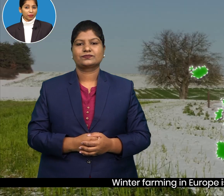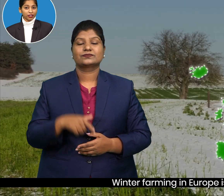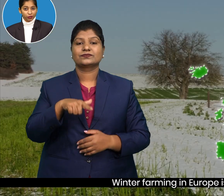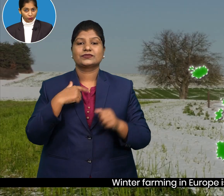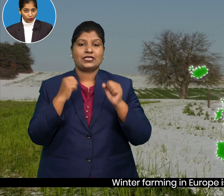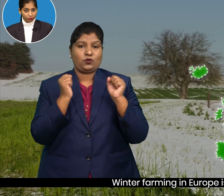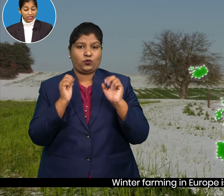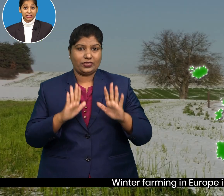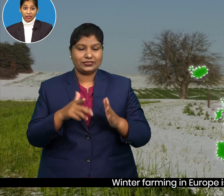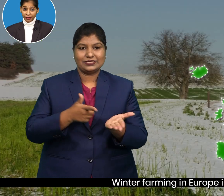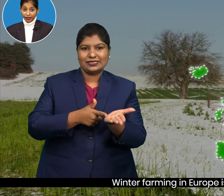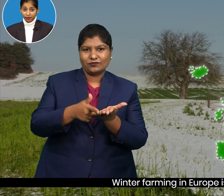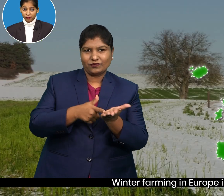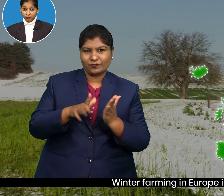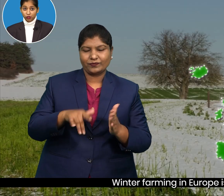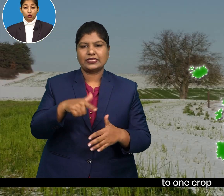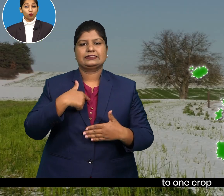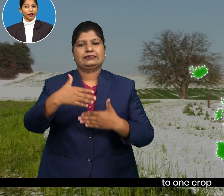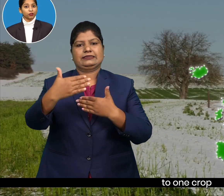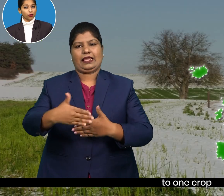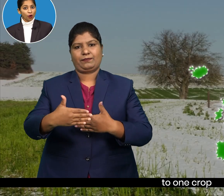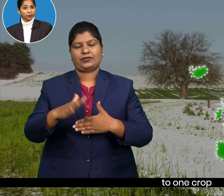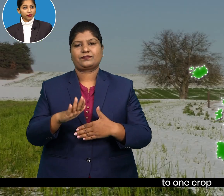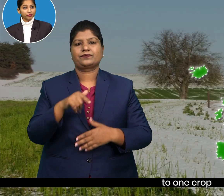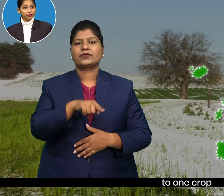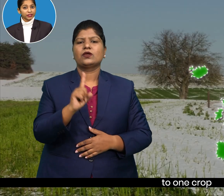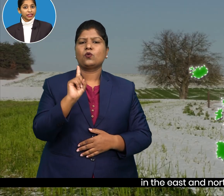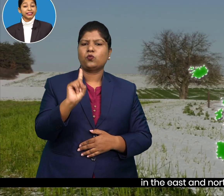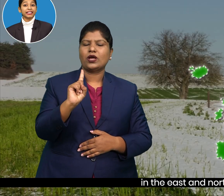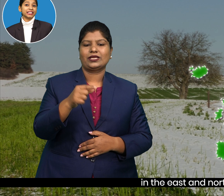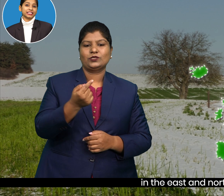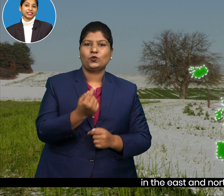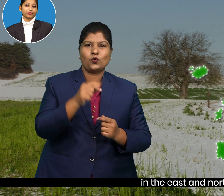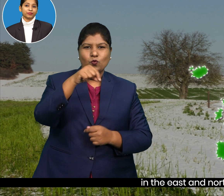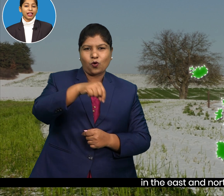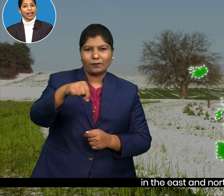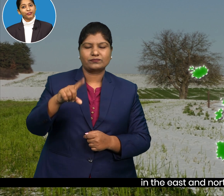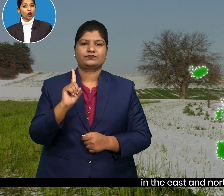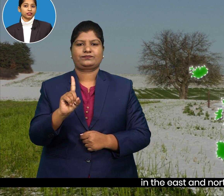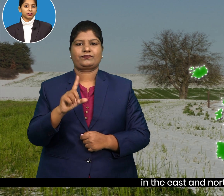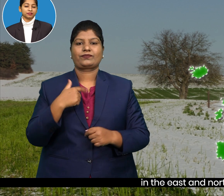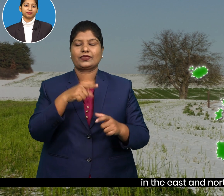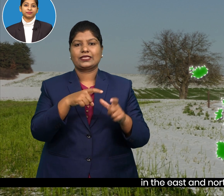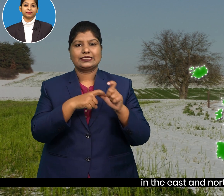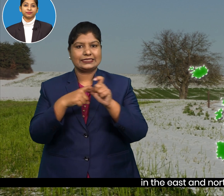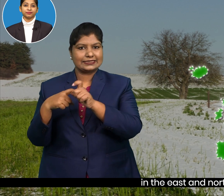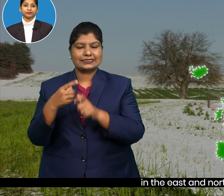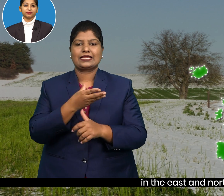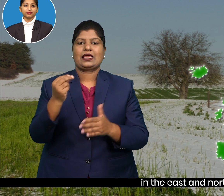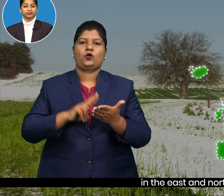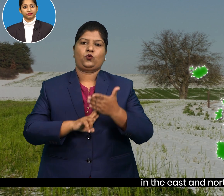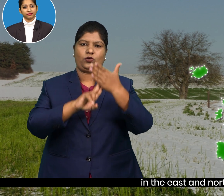Winter farming in Europe is limited to one crop in the east and north.